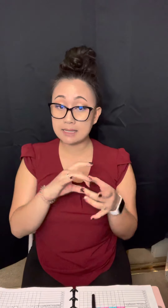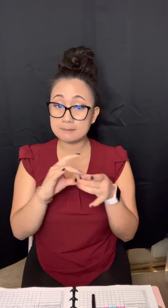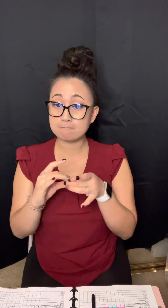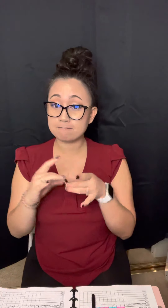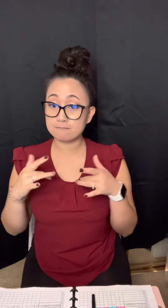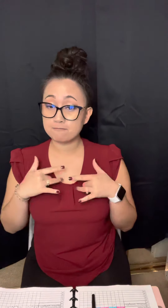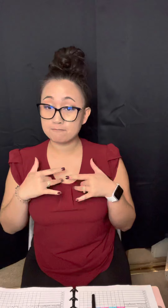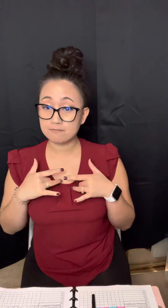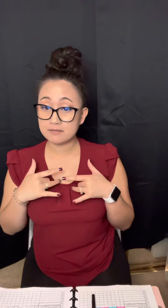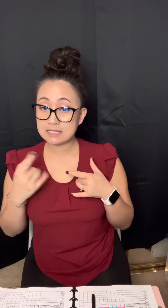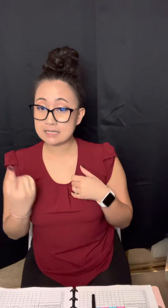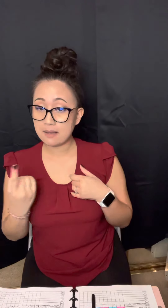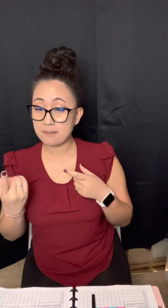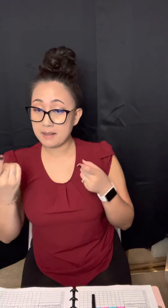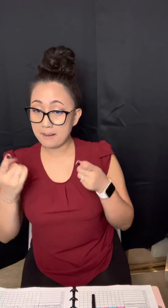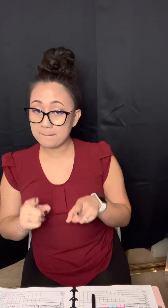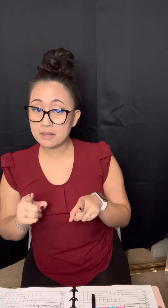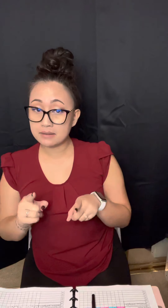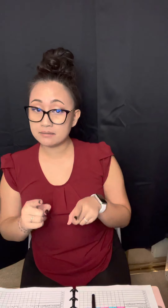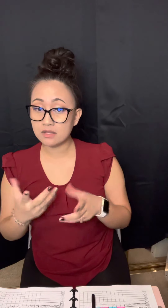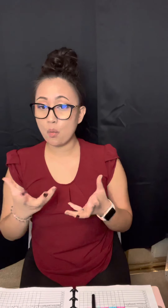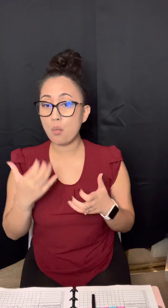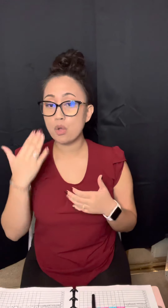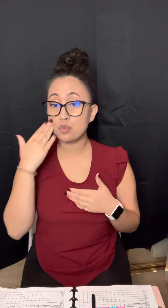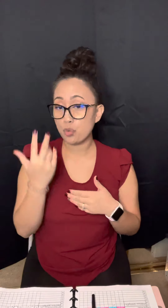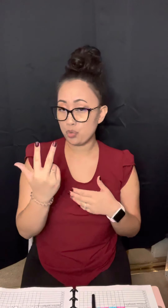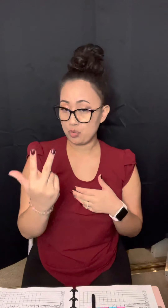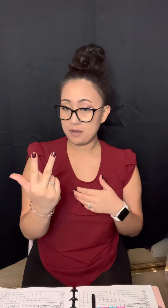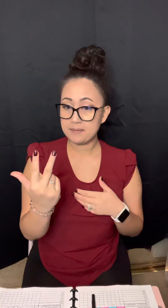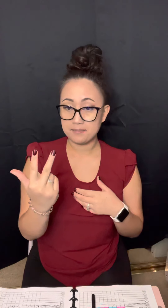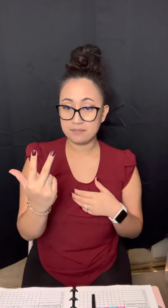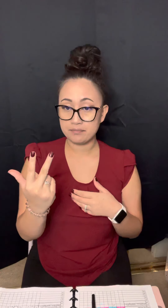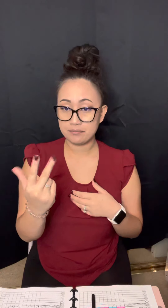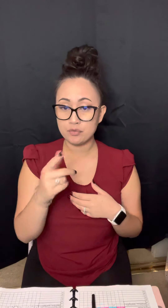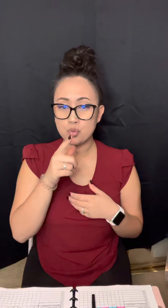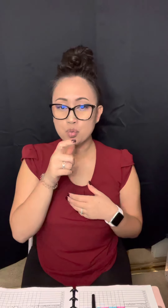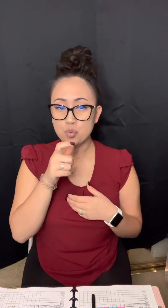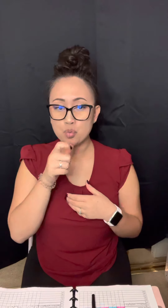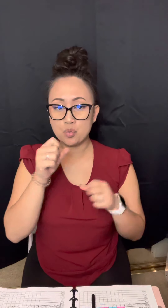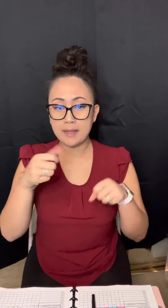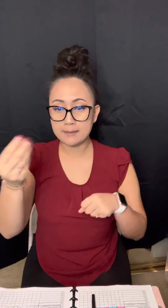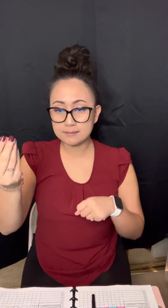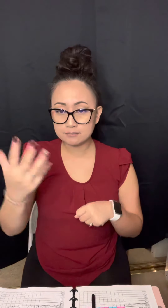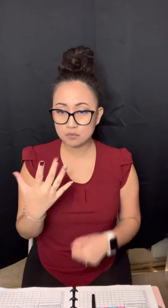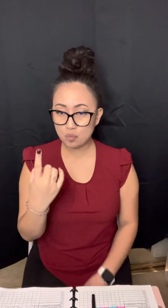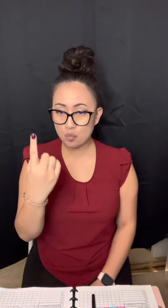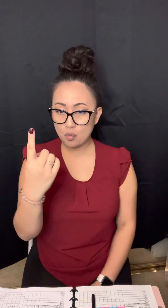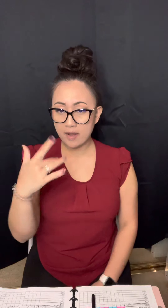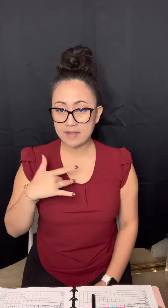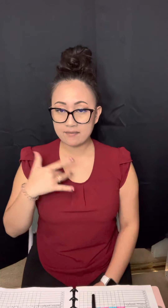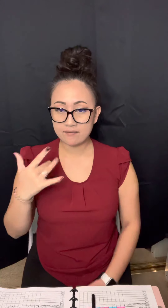know 3 of them from this story. Who can tell me one event that goes with a date?